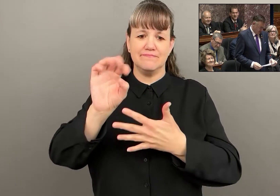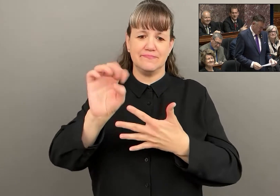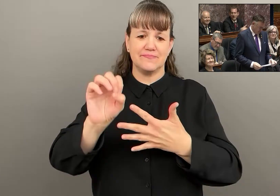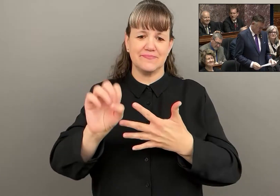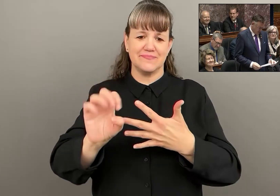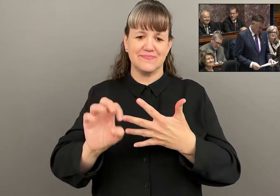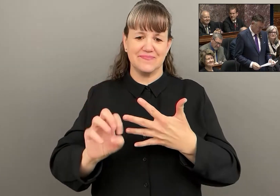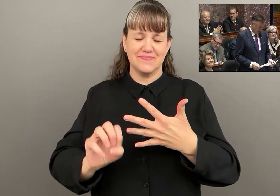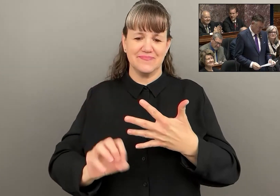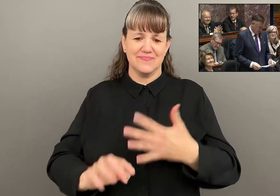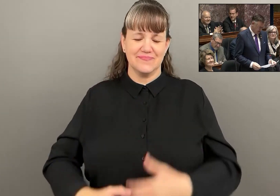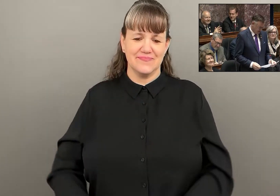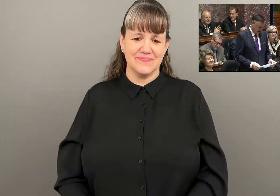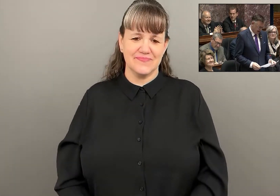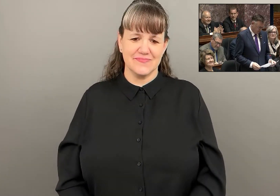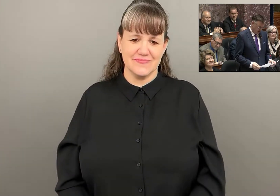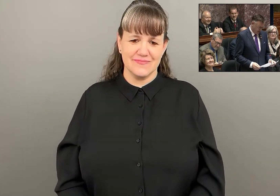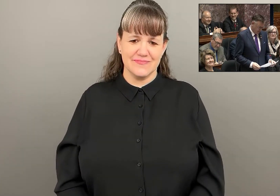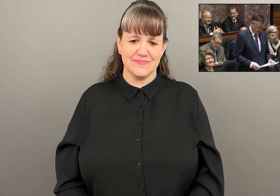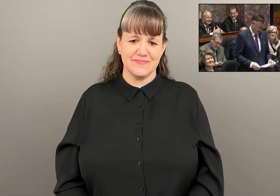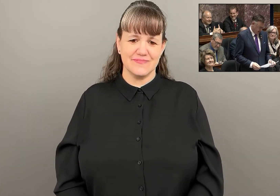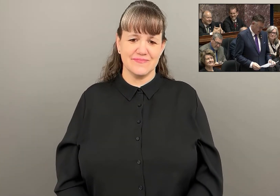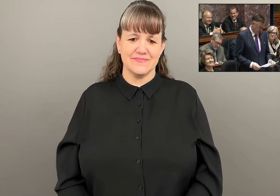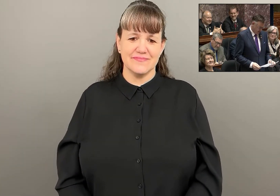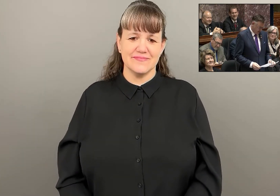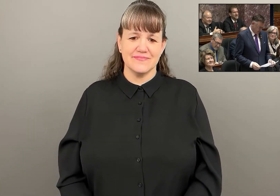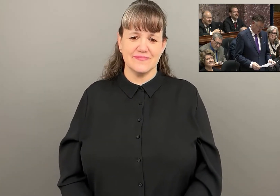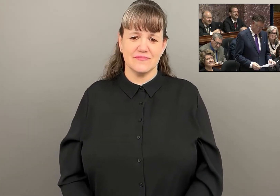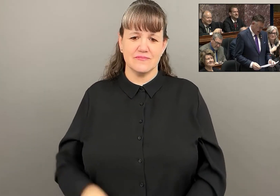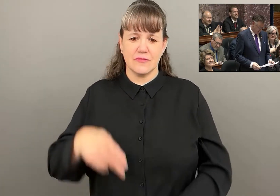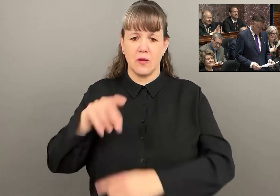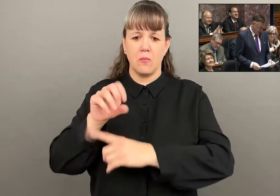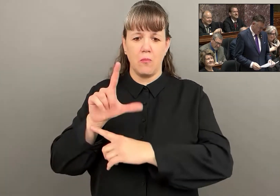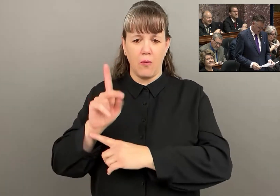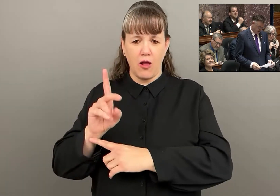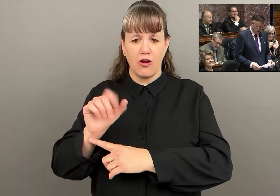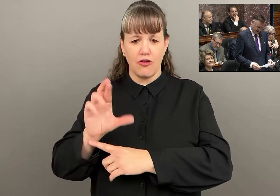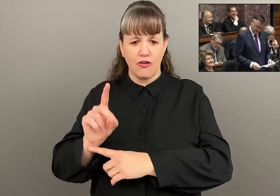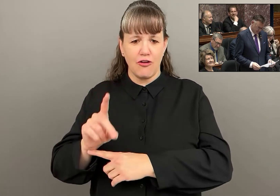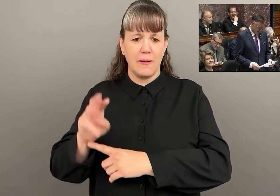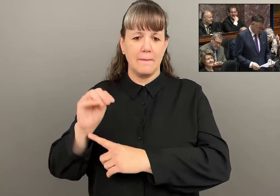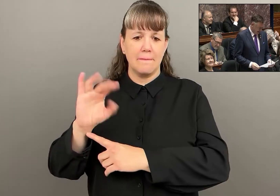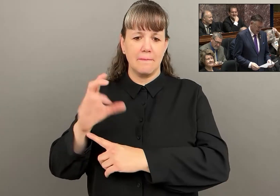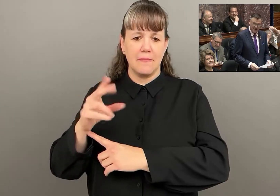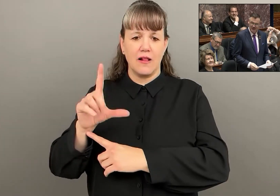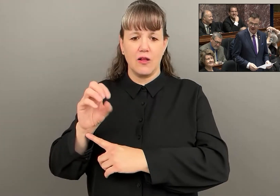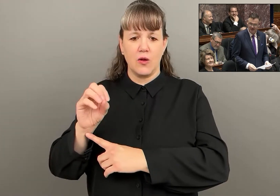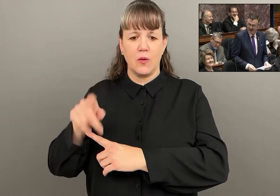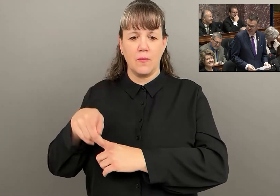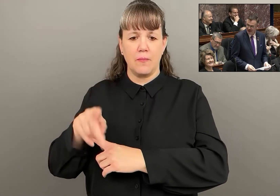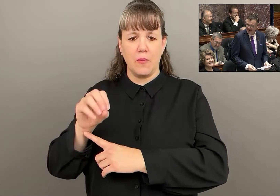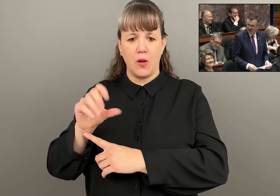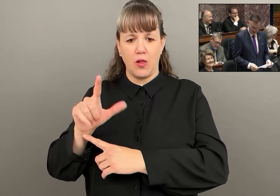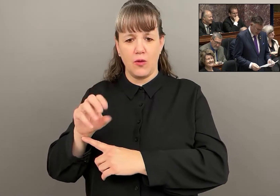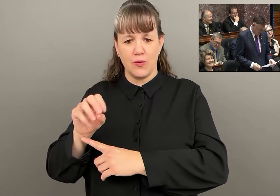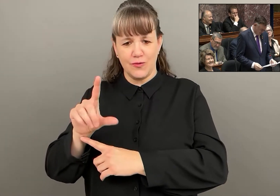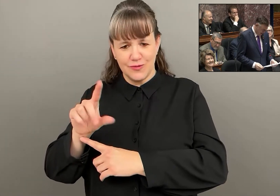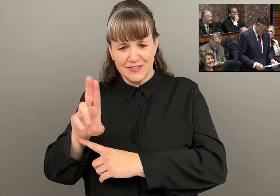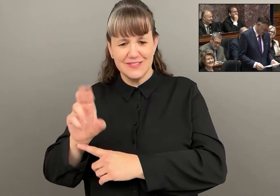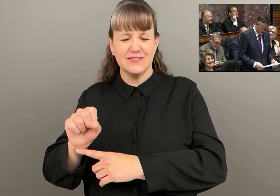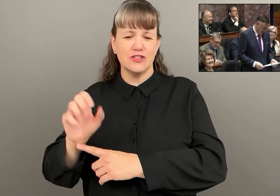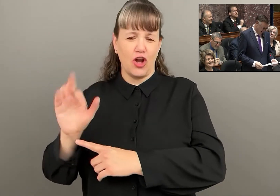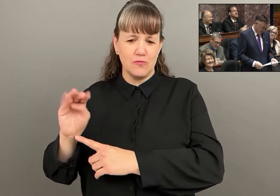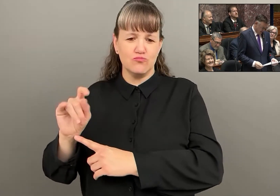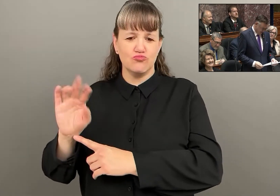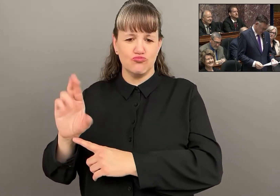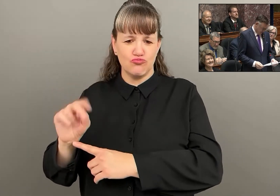Mr. Colin Armstrong, Ms. Catherine Bacara, Mr. Dan Brock, and this one I practiced, so I again apologize in